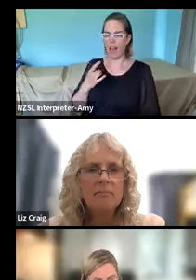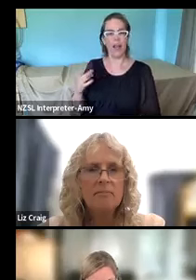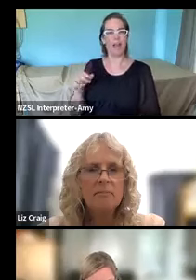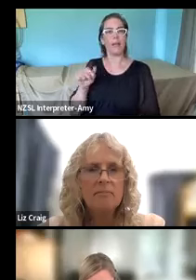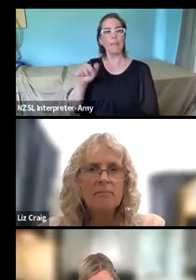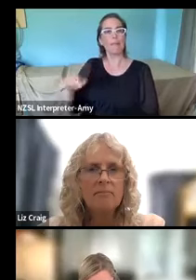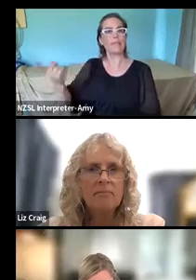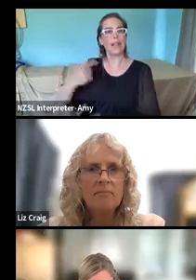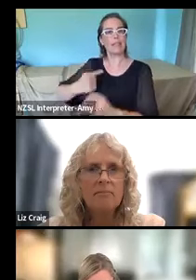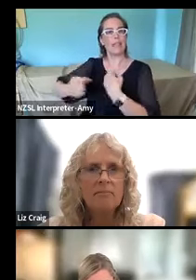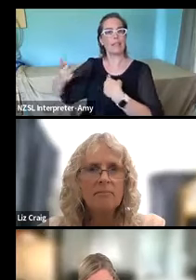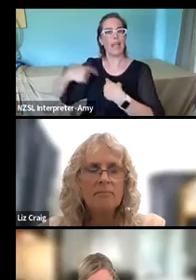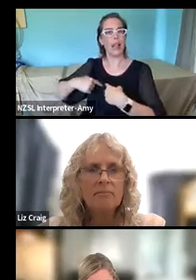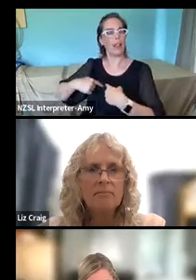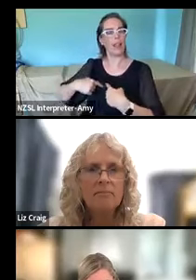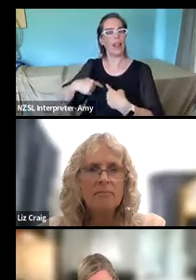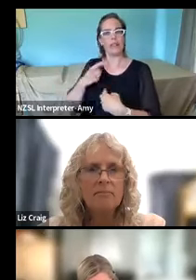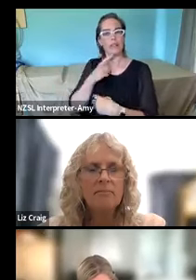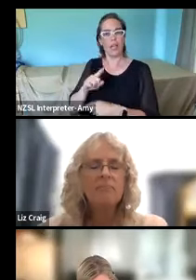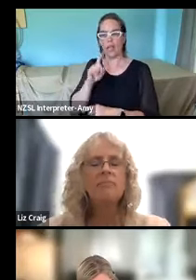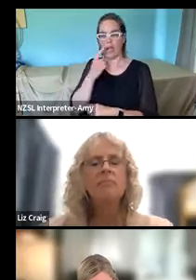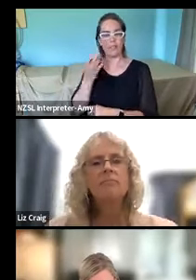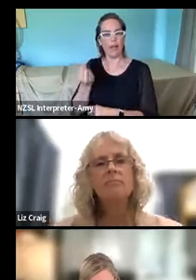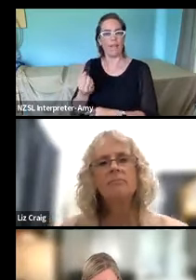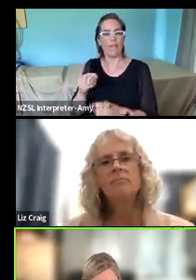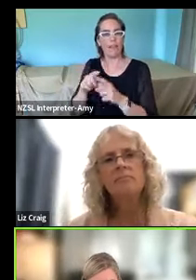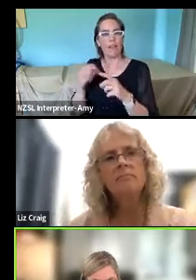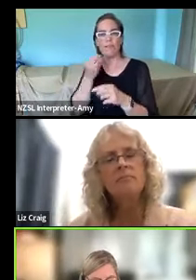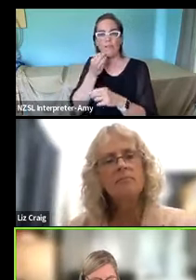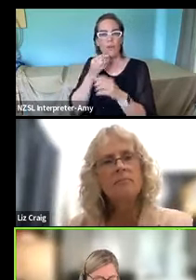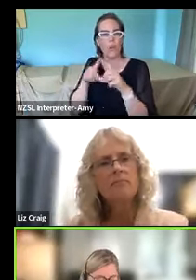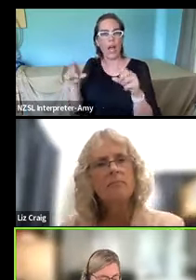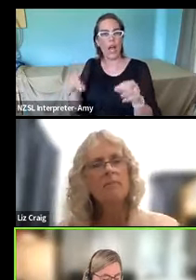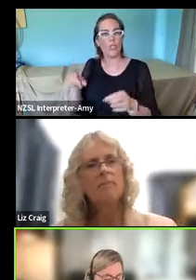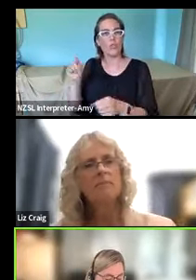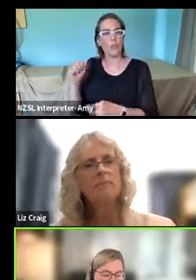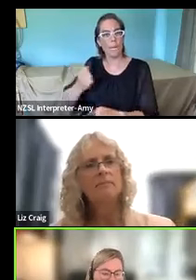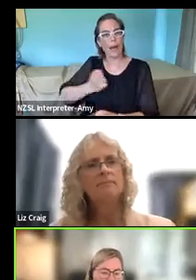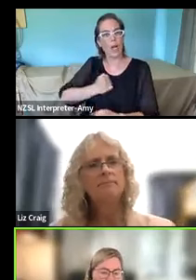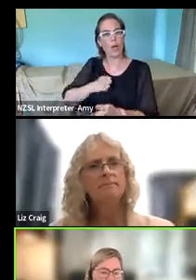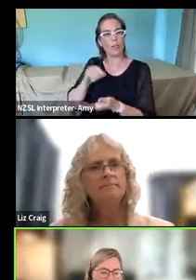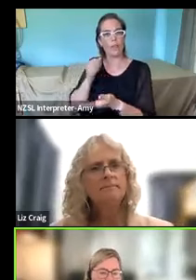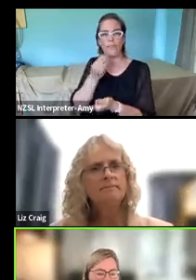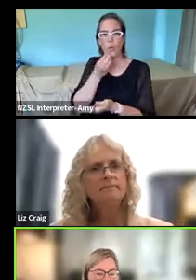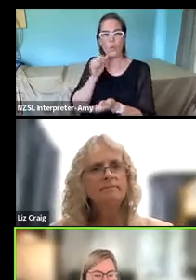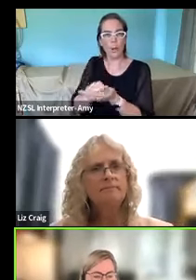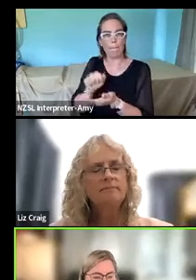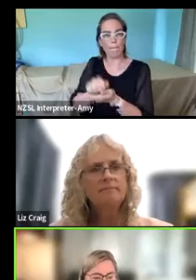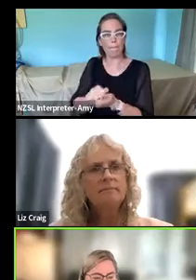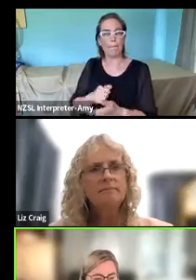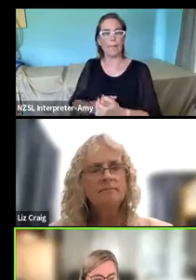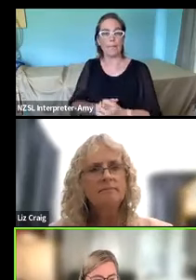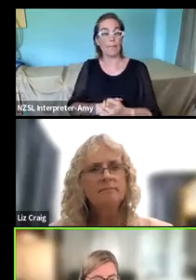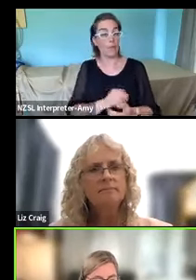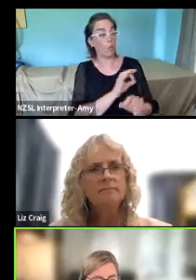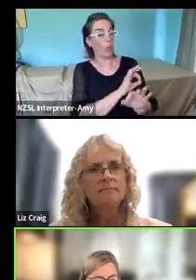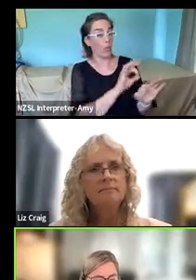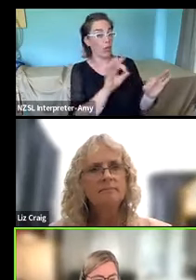can't have a card to do my own food shopping. So, with our bill